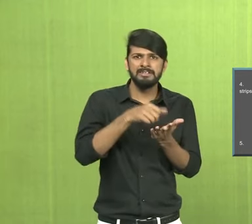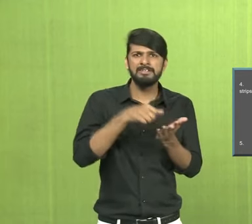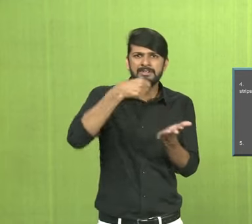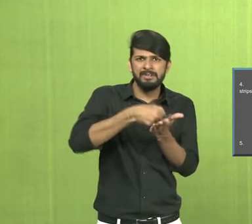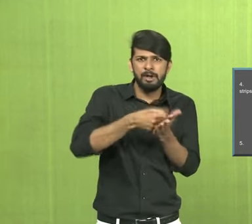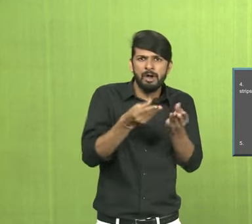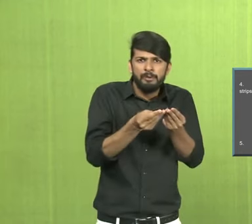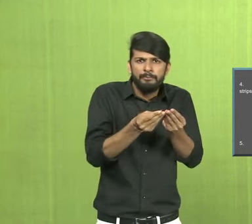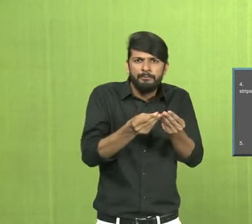They have rice powder,